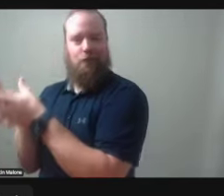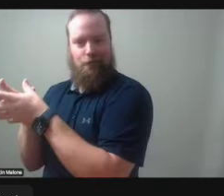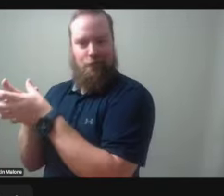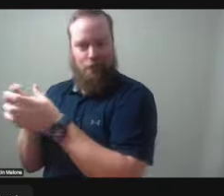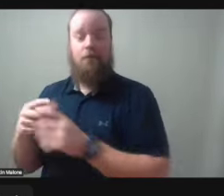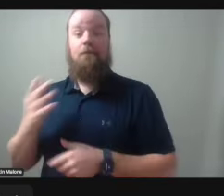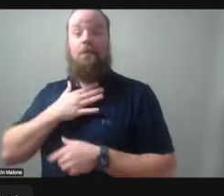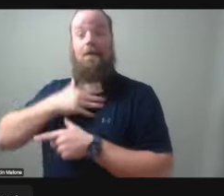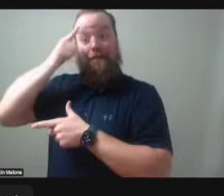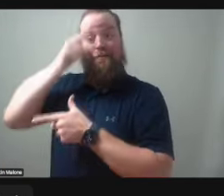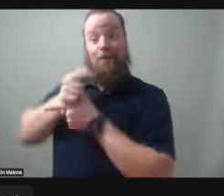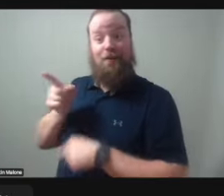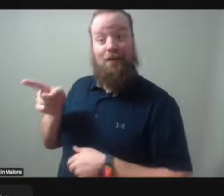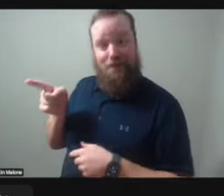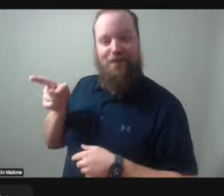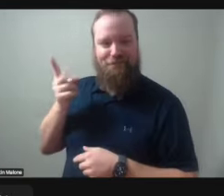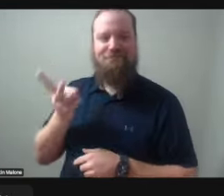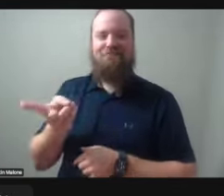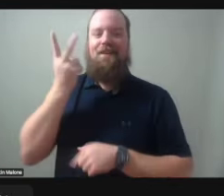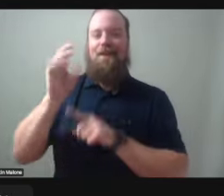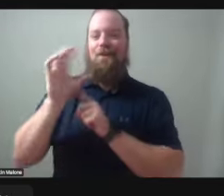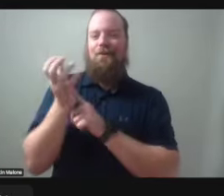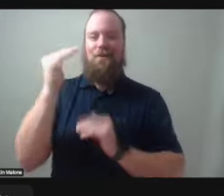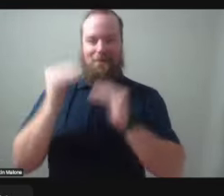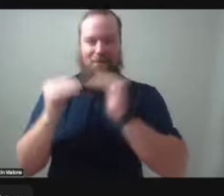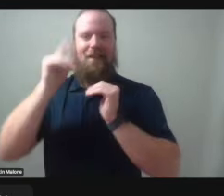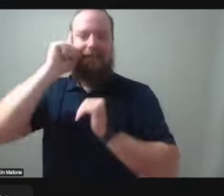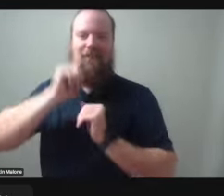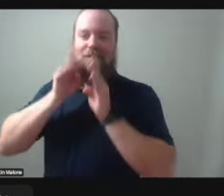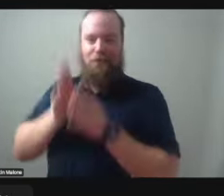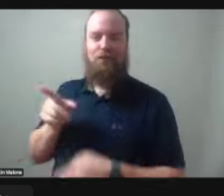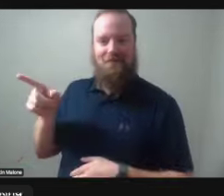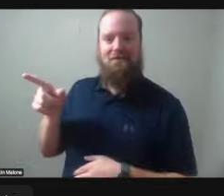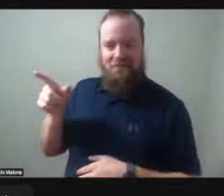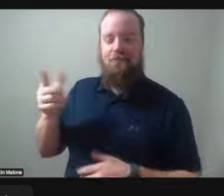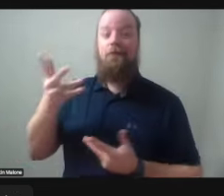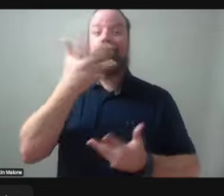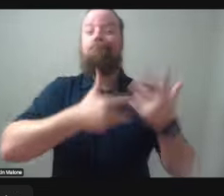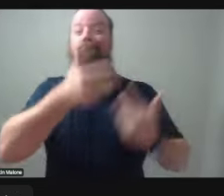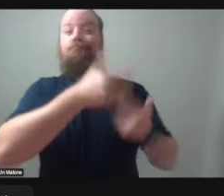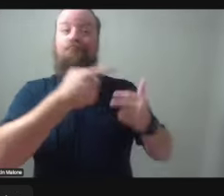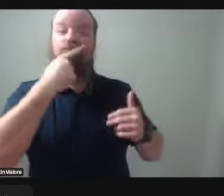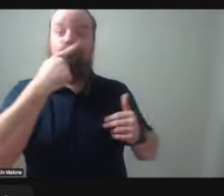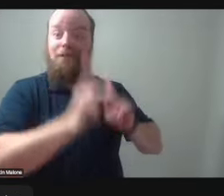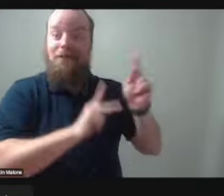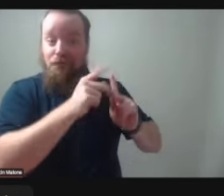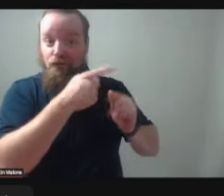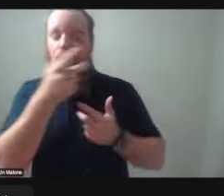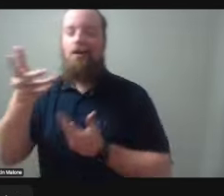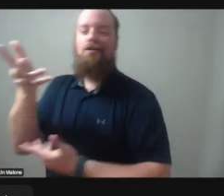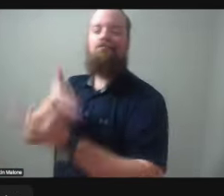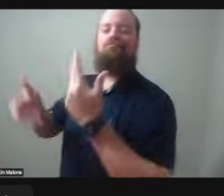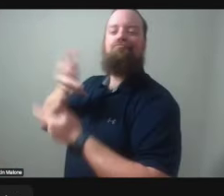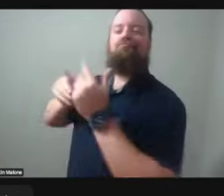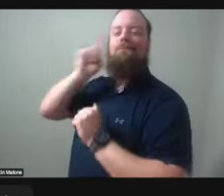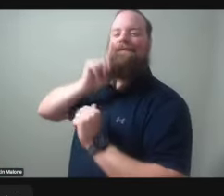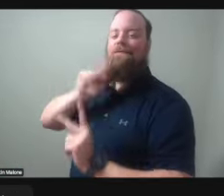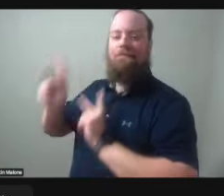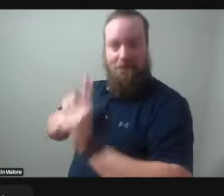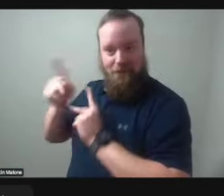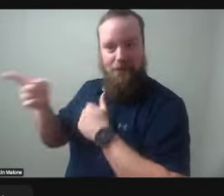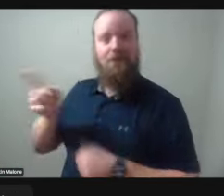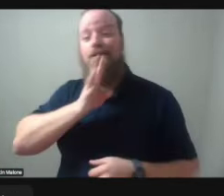is individuals who live, quote unquote, in both the hearing and deaf worlds. My brother himself identifies as someone in this category.